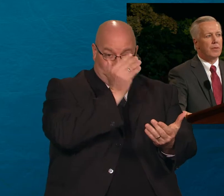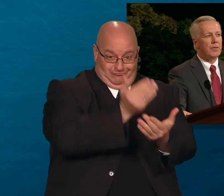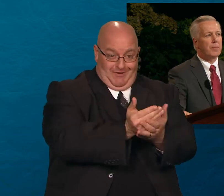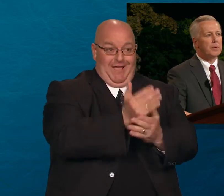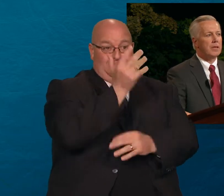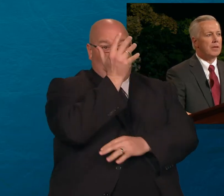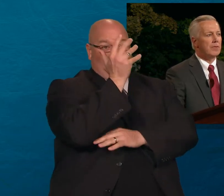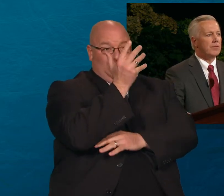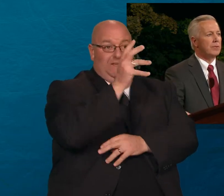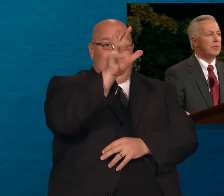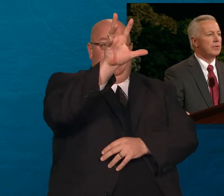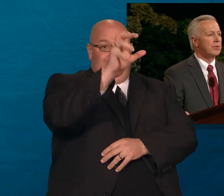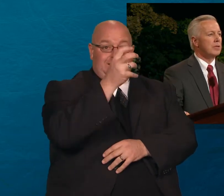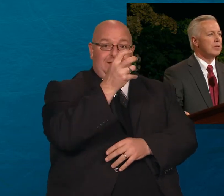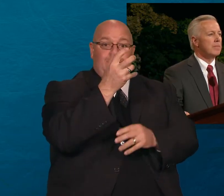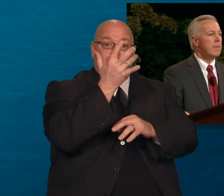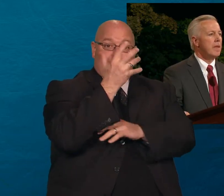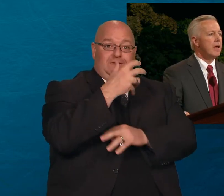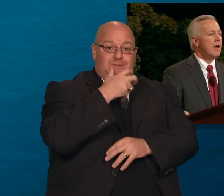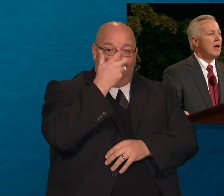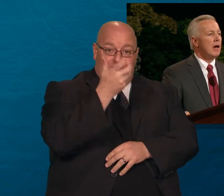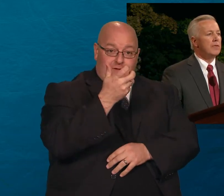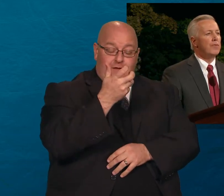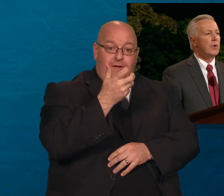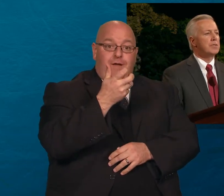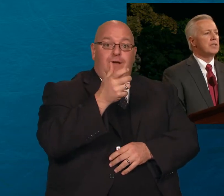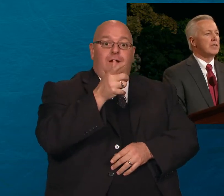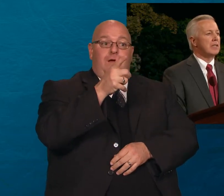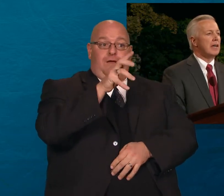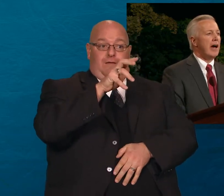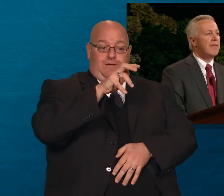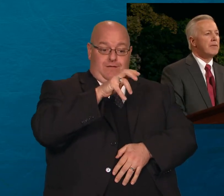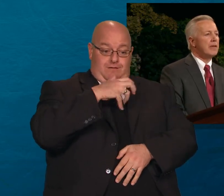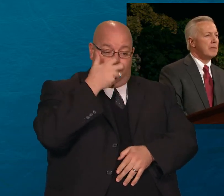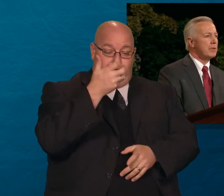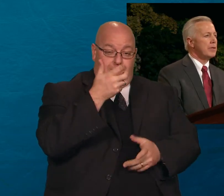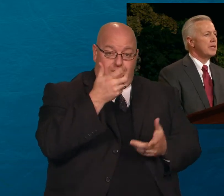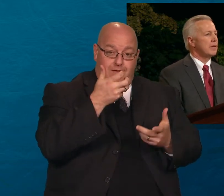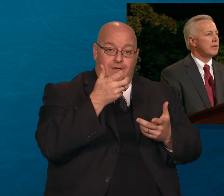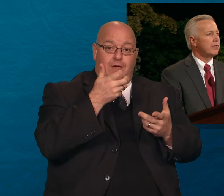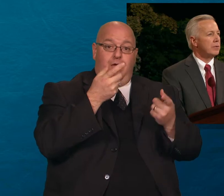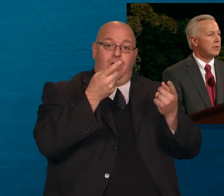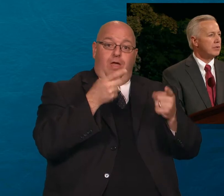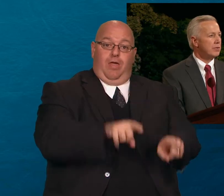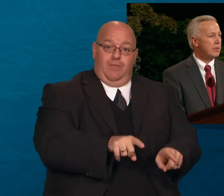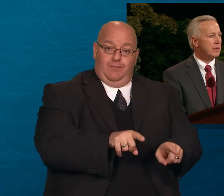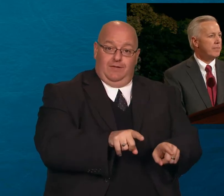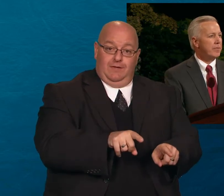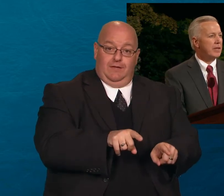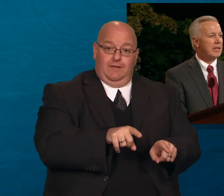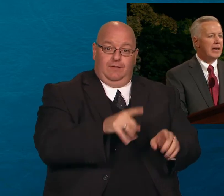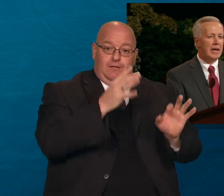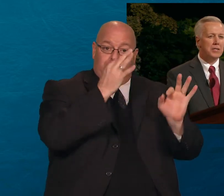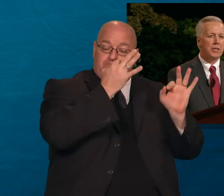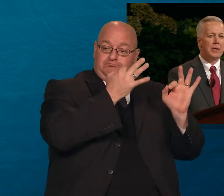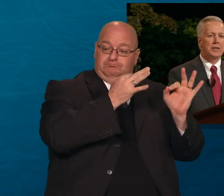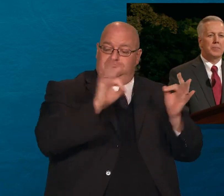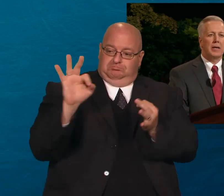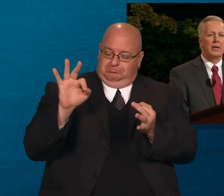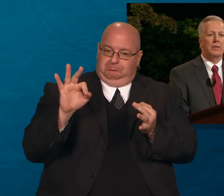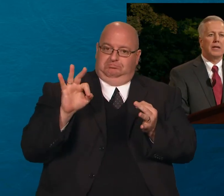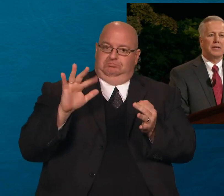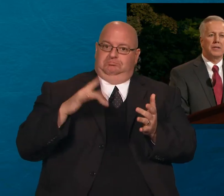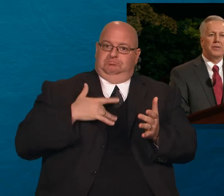come forth and partake of the fruit of the tree. Unfortunately, after they had partaken of the fruit of the tree, they did cast their